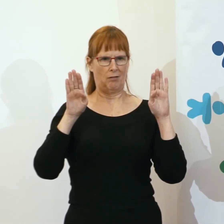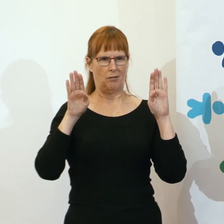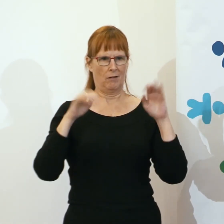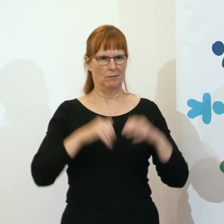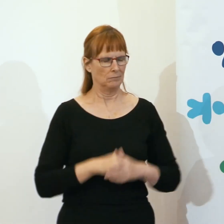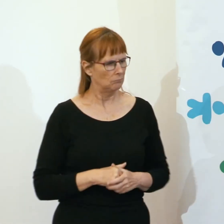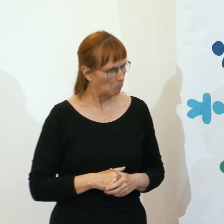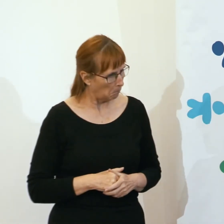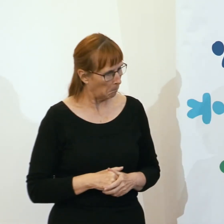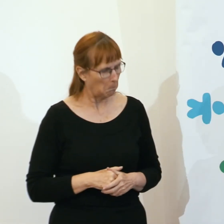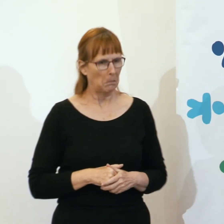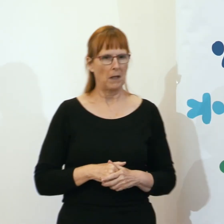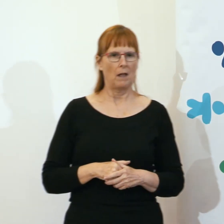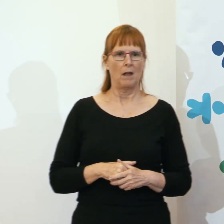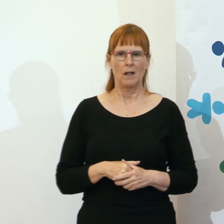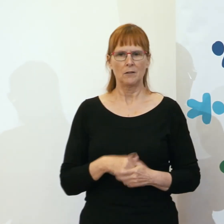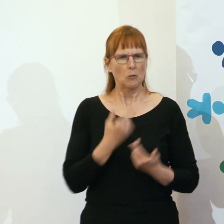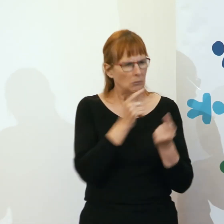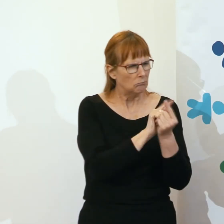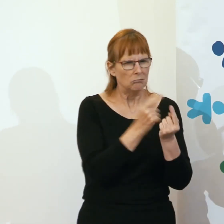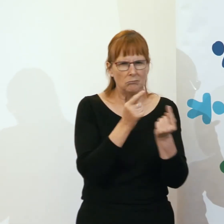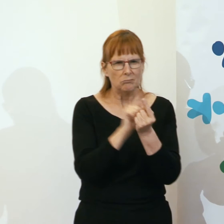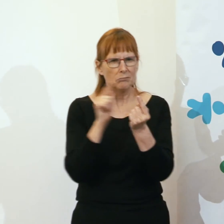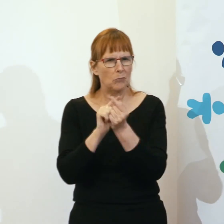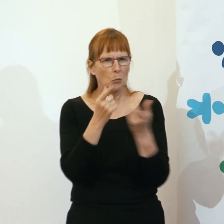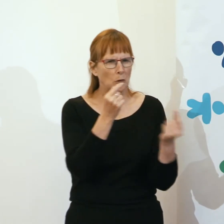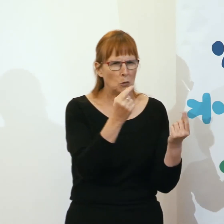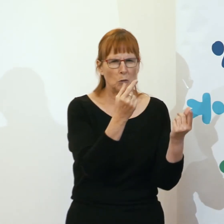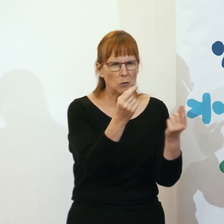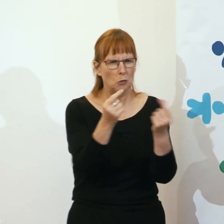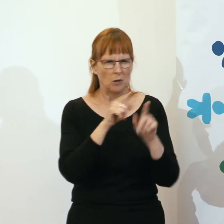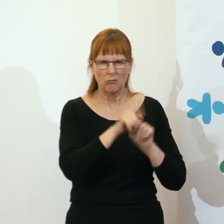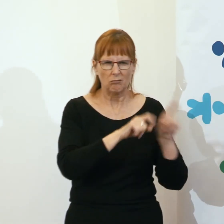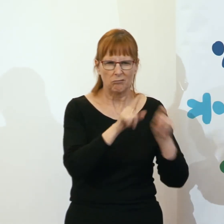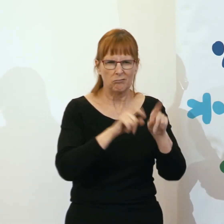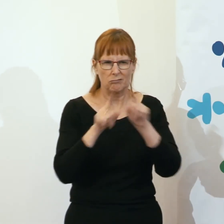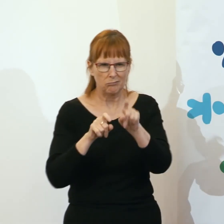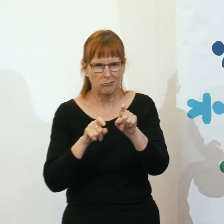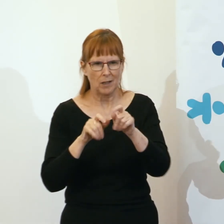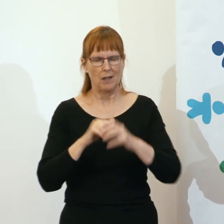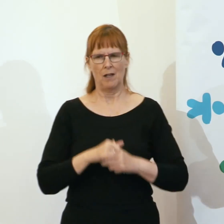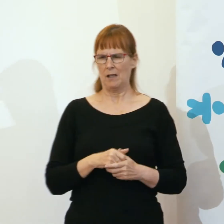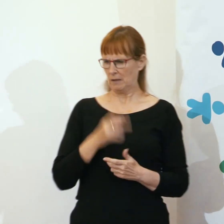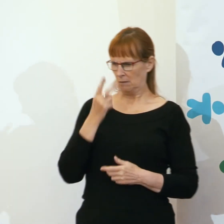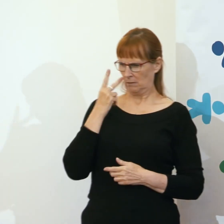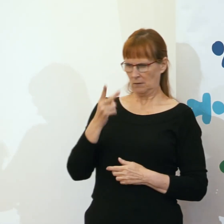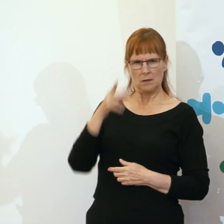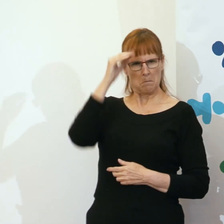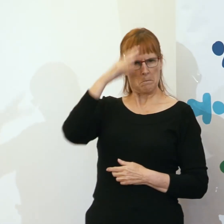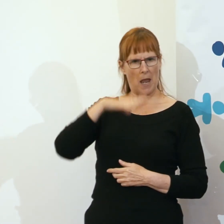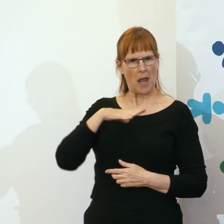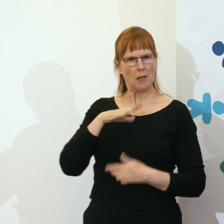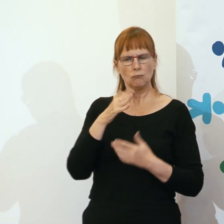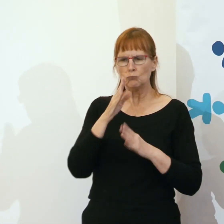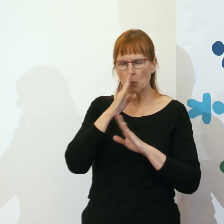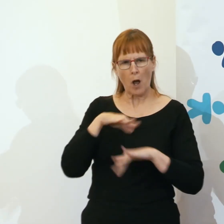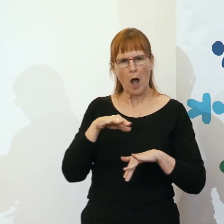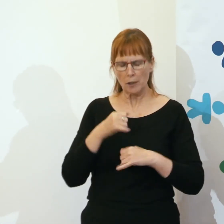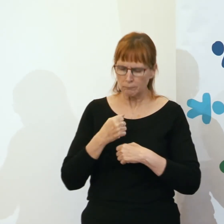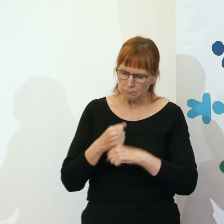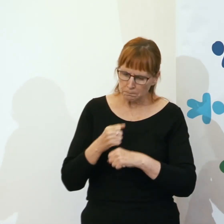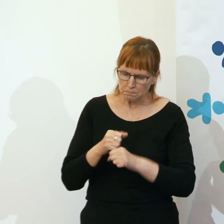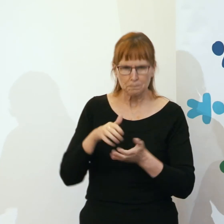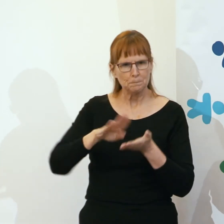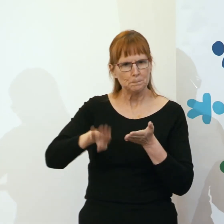sees a man quietly sweeping some debris in the background of this activity. He walks up